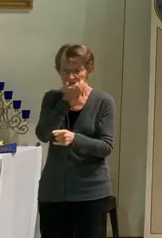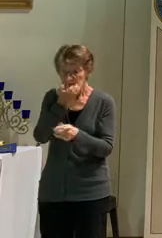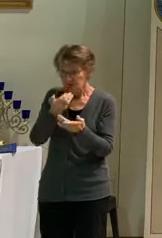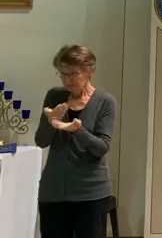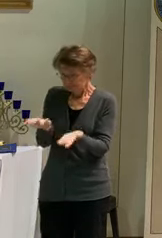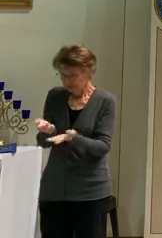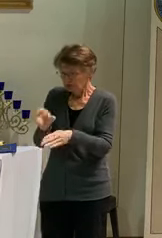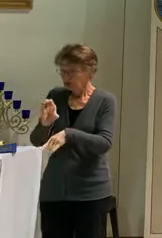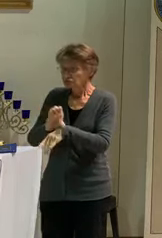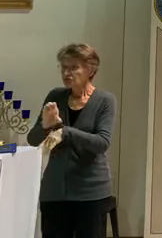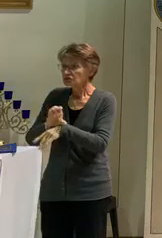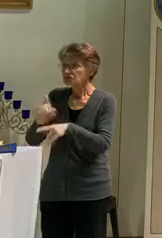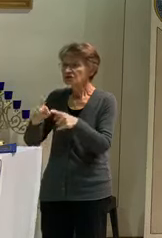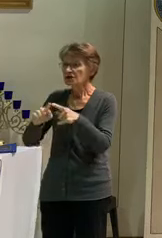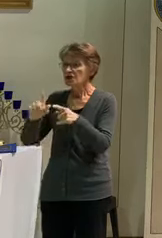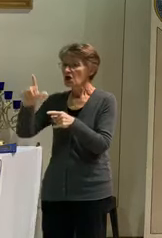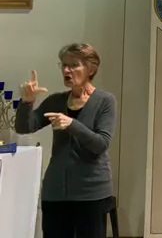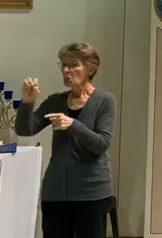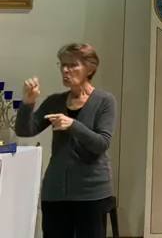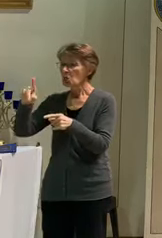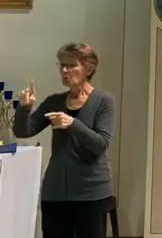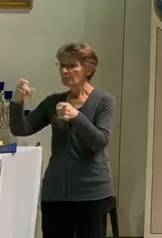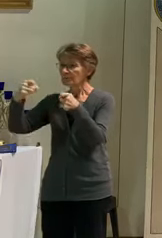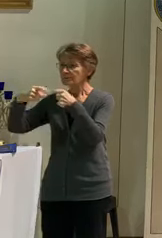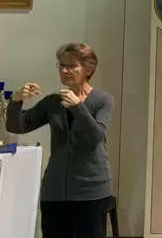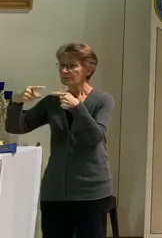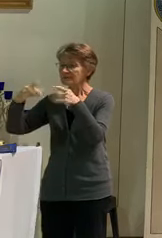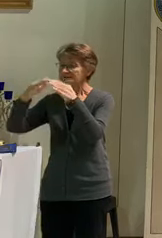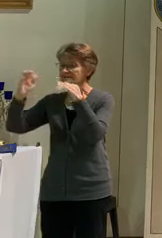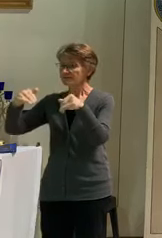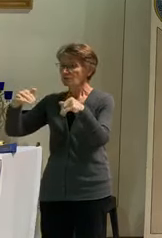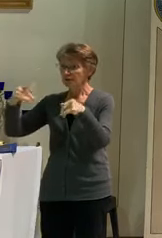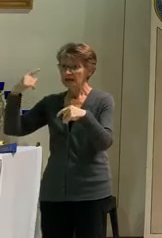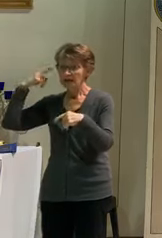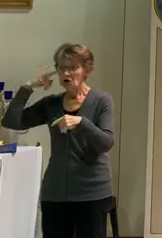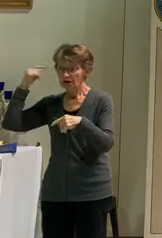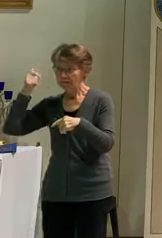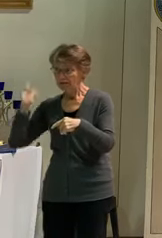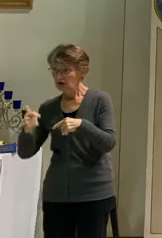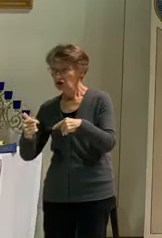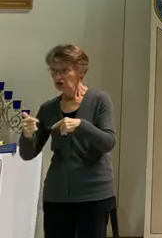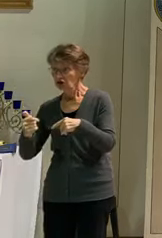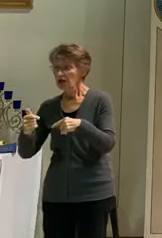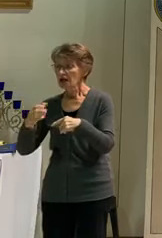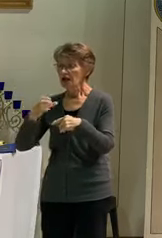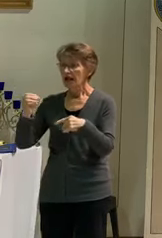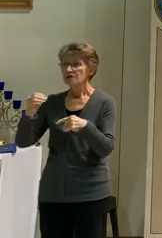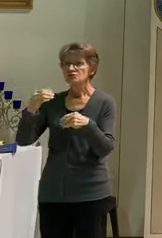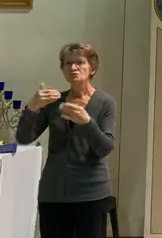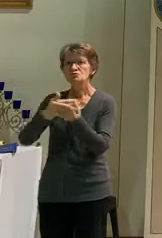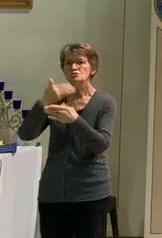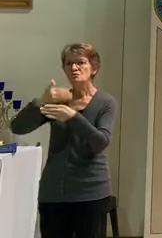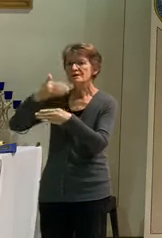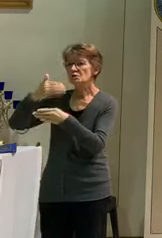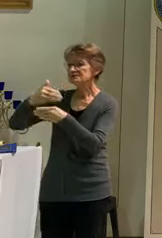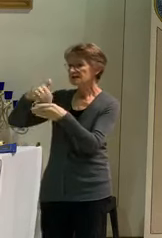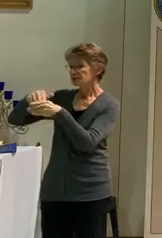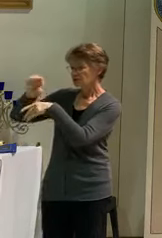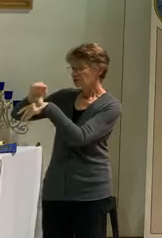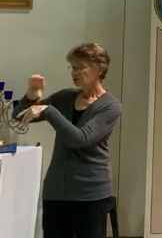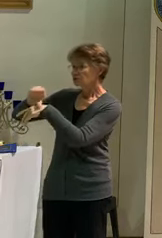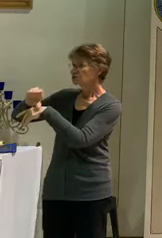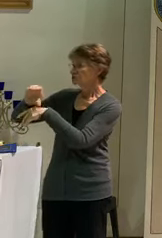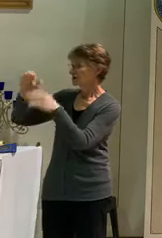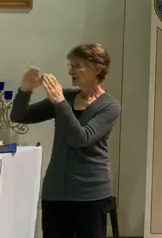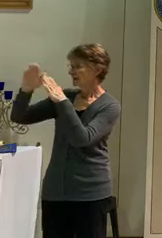church, loop system for the hearing impaired in the church, and new windows in the rectory. Yes, this is a